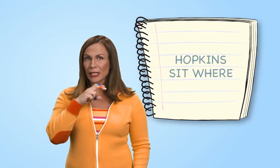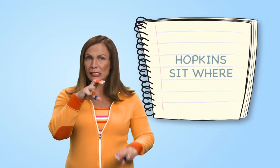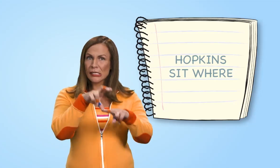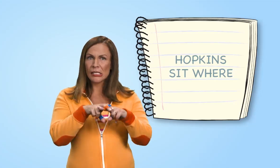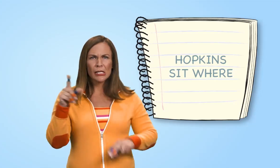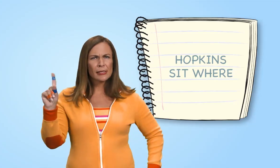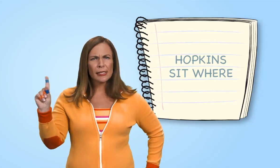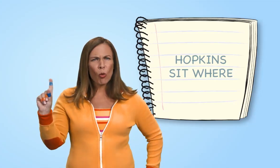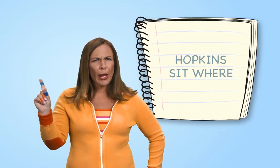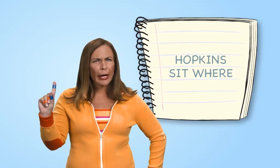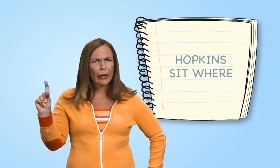Hopkins, sit where?